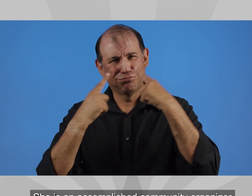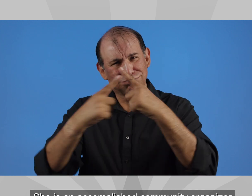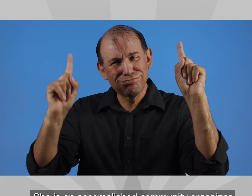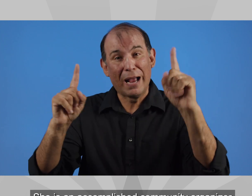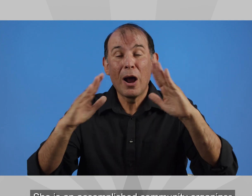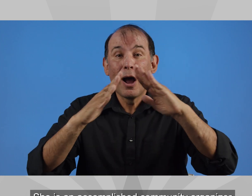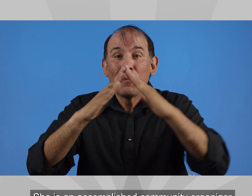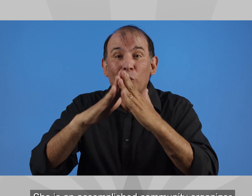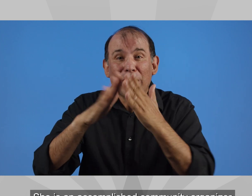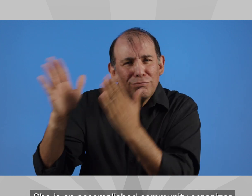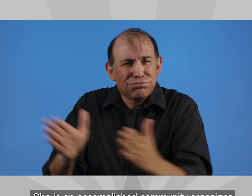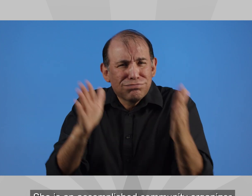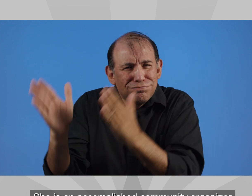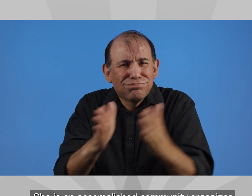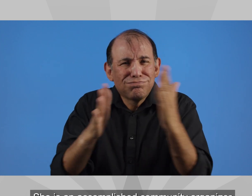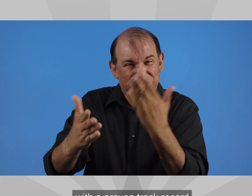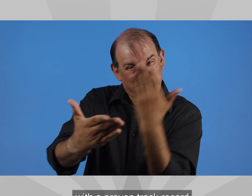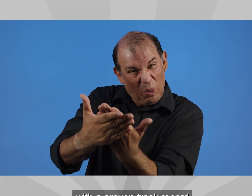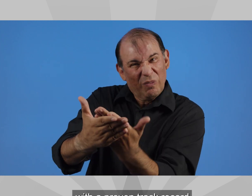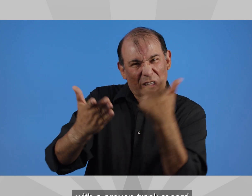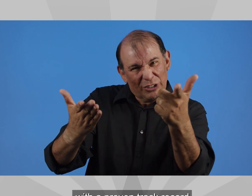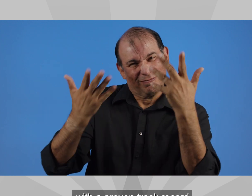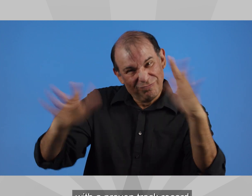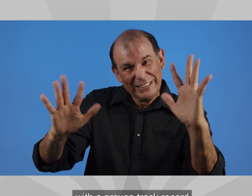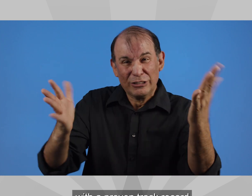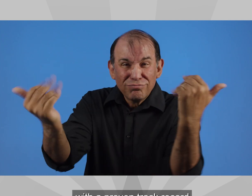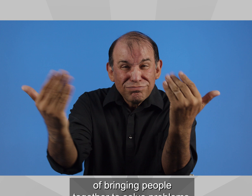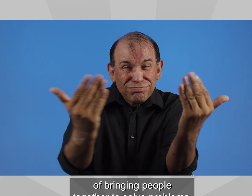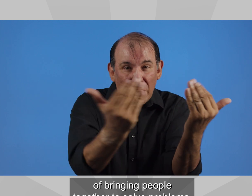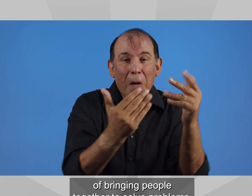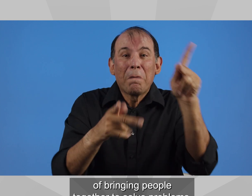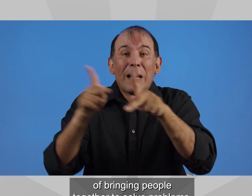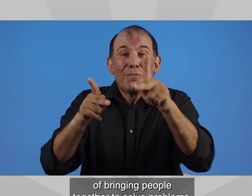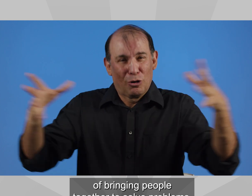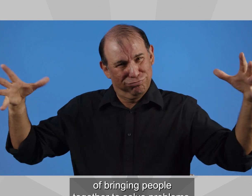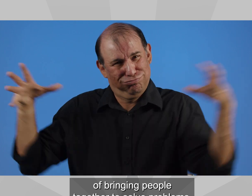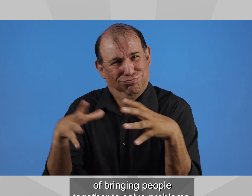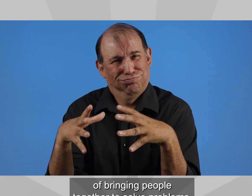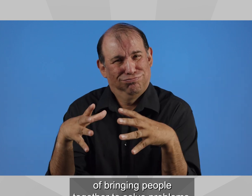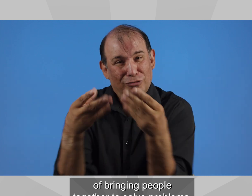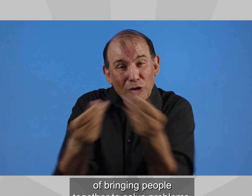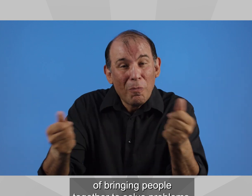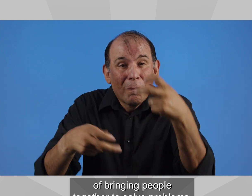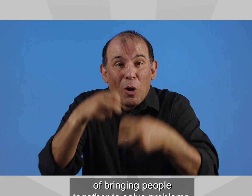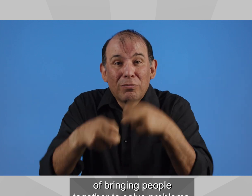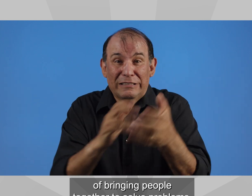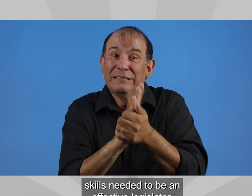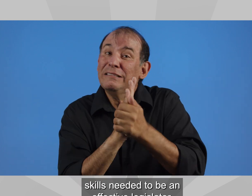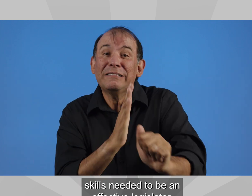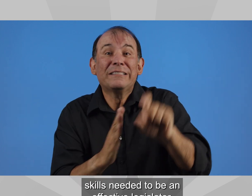She is an accomplished community organizer with a proven track record of bringing people together to solve